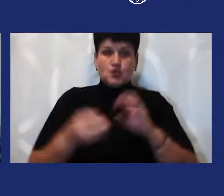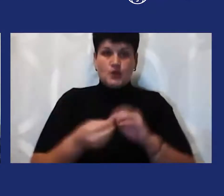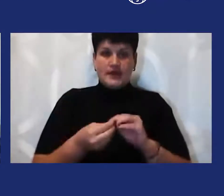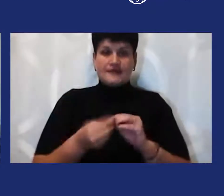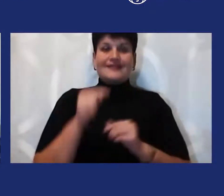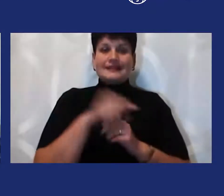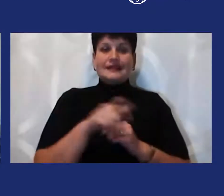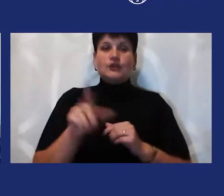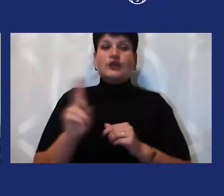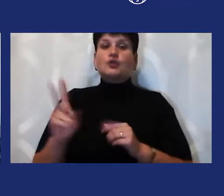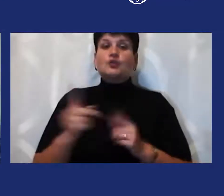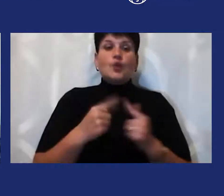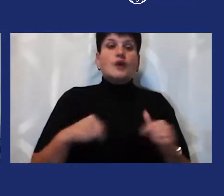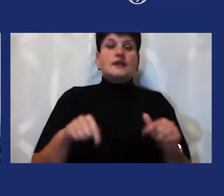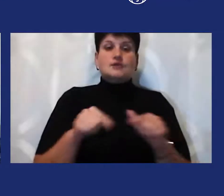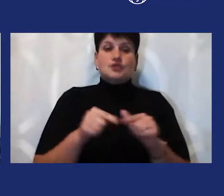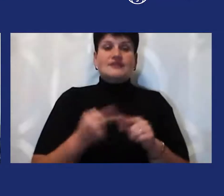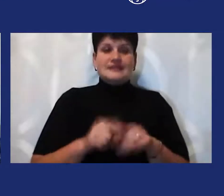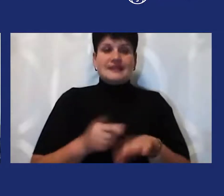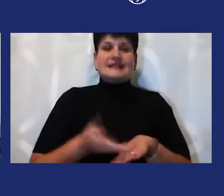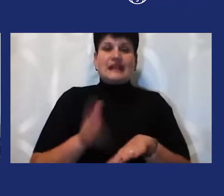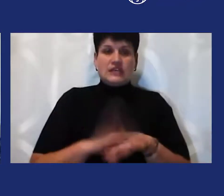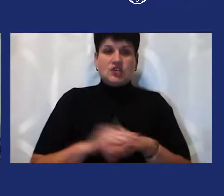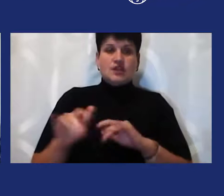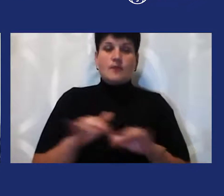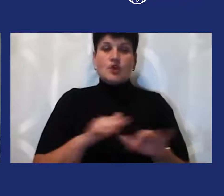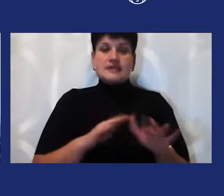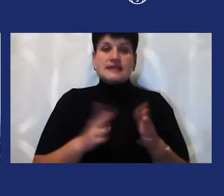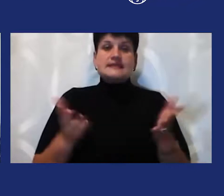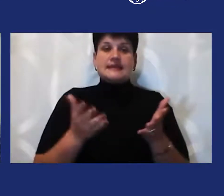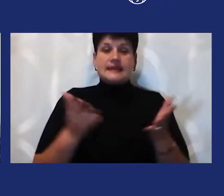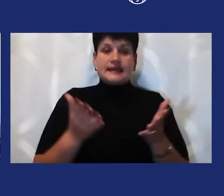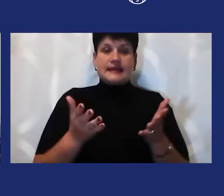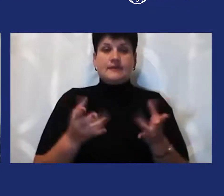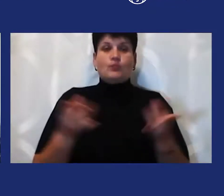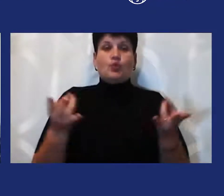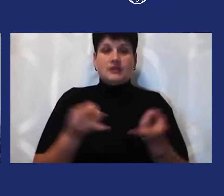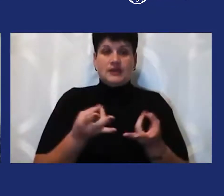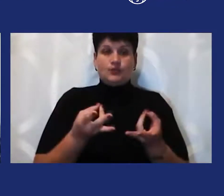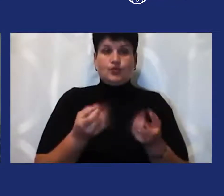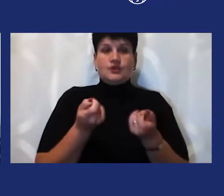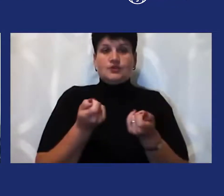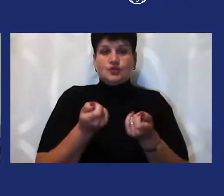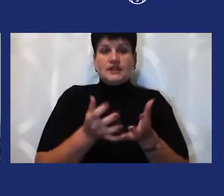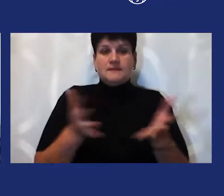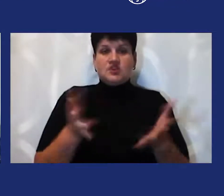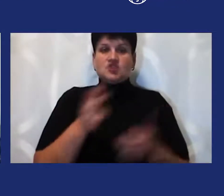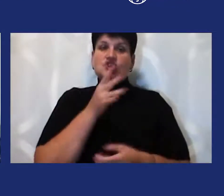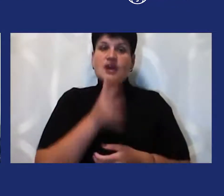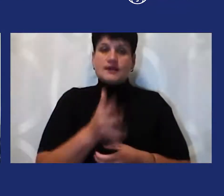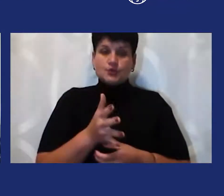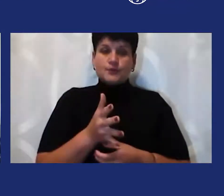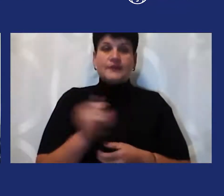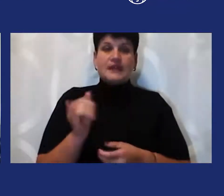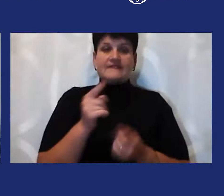the election process, registration of candidates, campaigning and voting, whereas